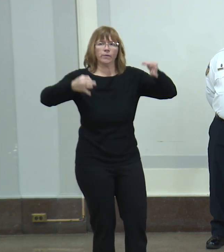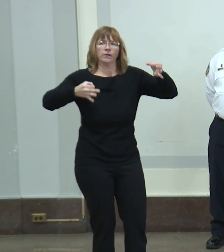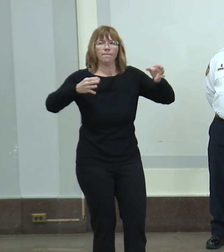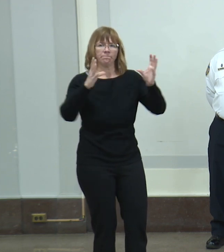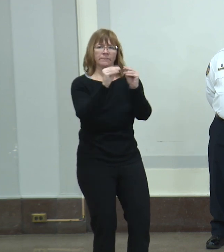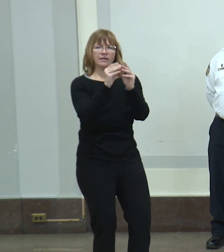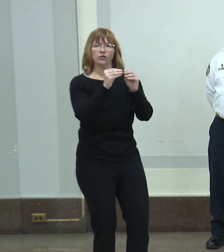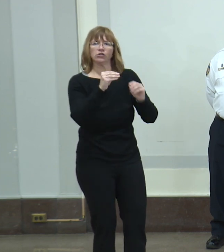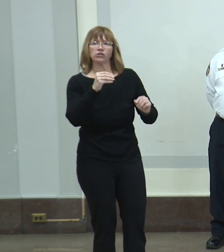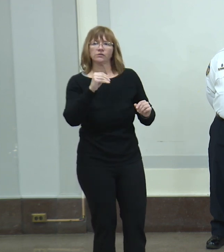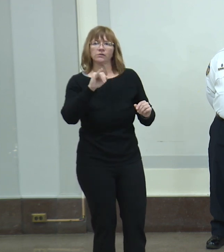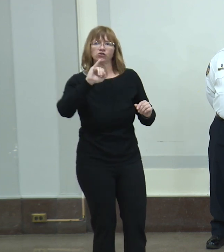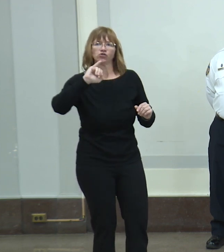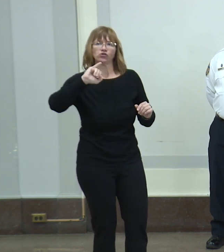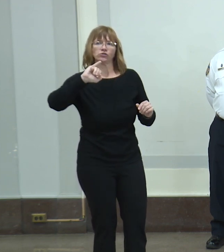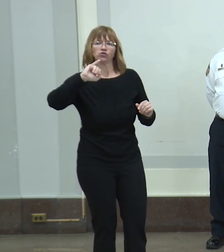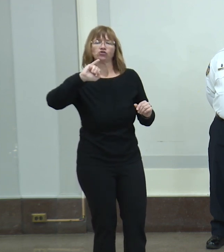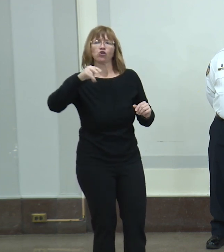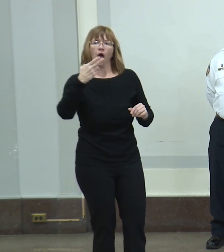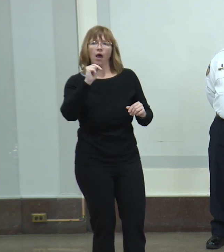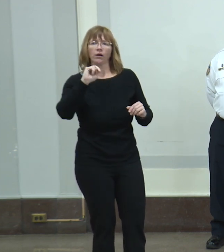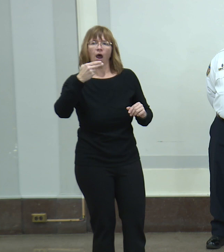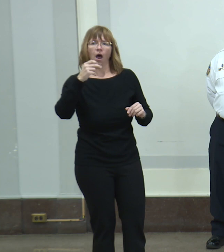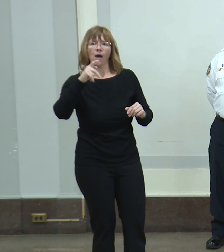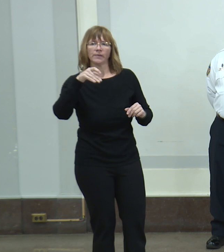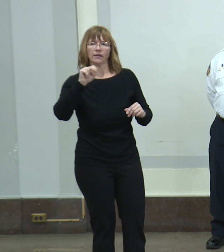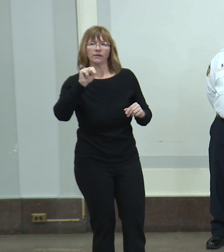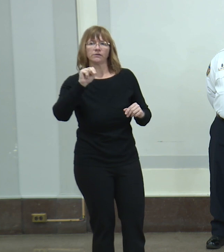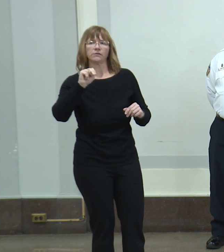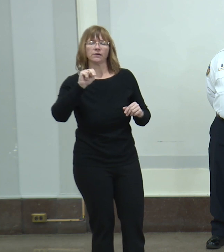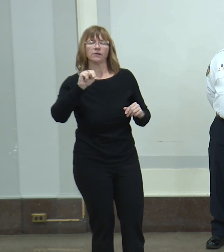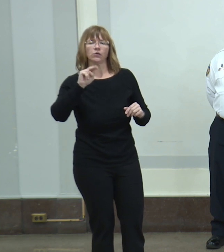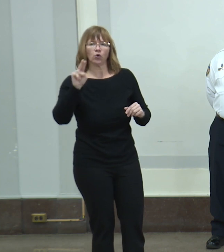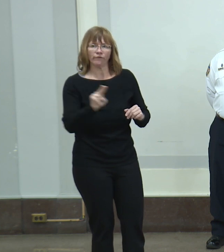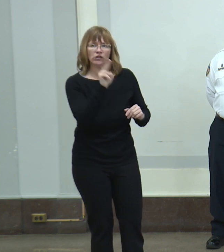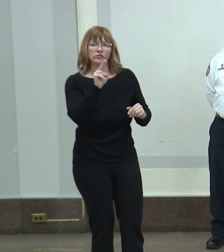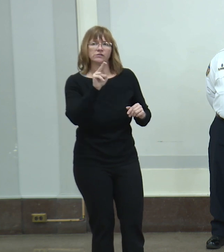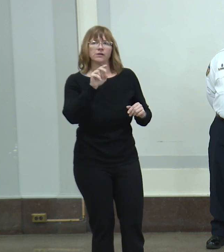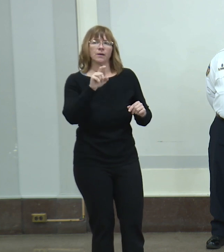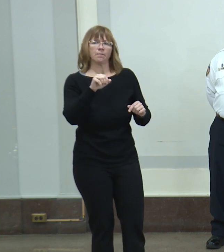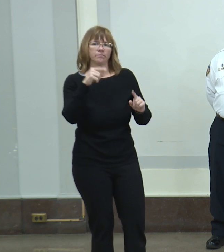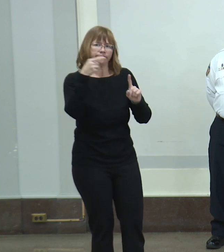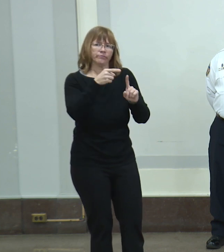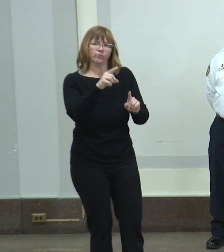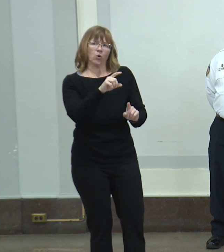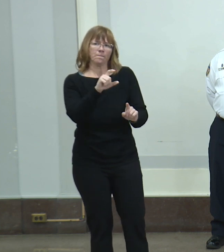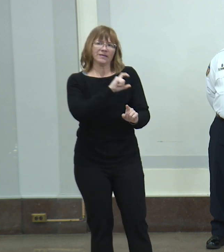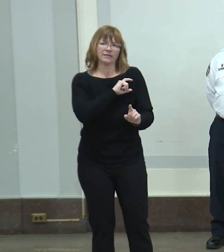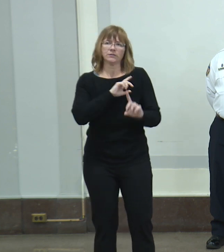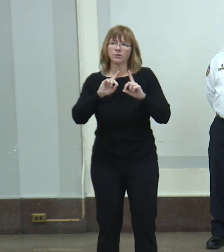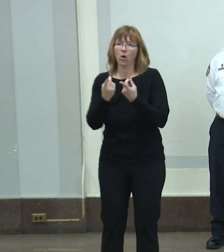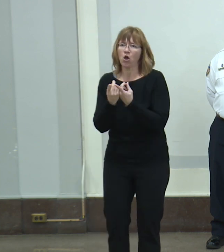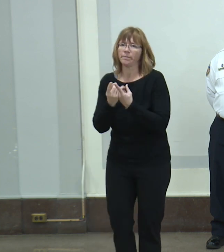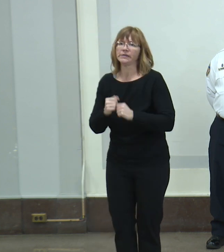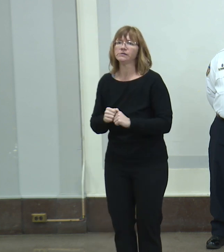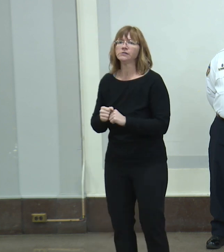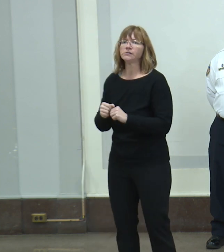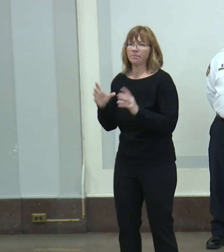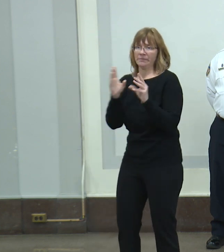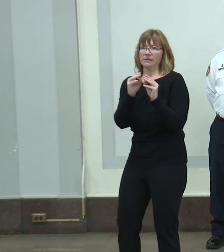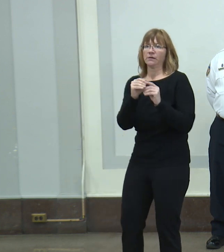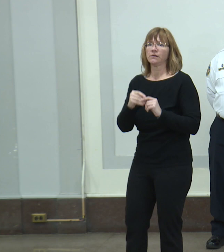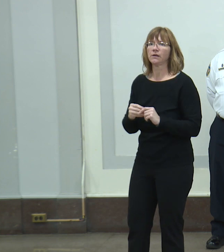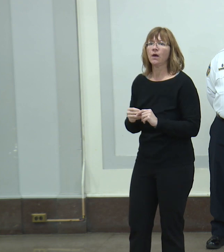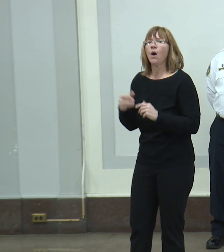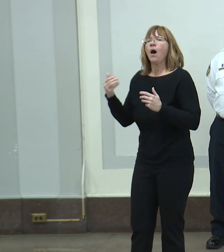of revoking authority? So the bill that they have is for revoking no authority. So what I would say to you, Emily, is that I